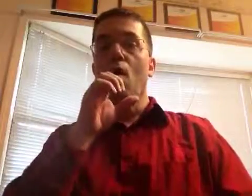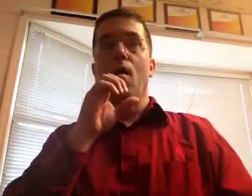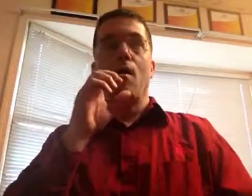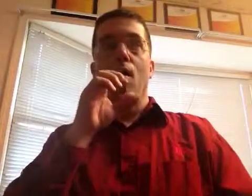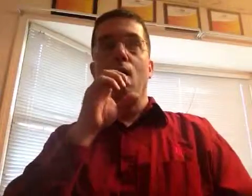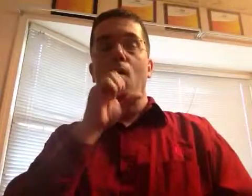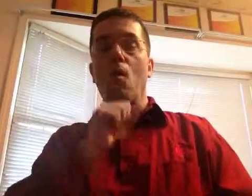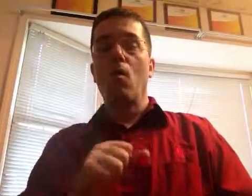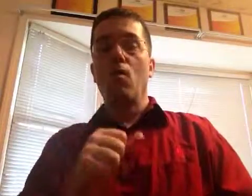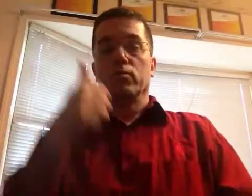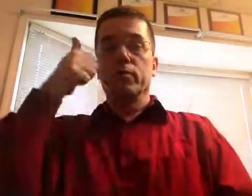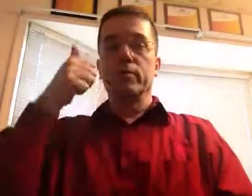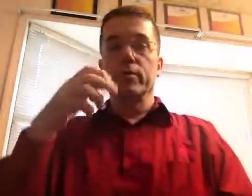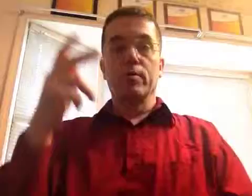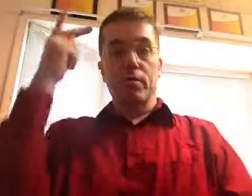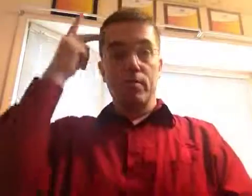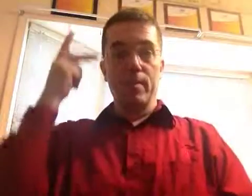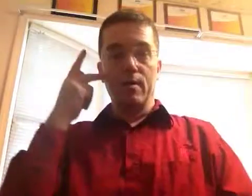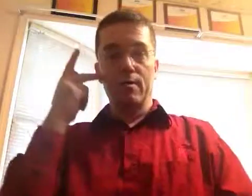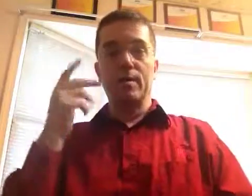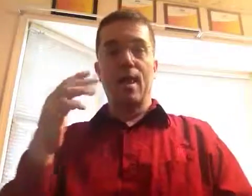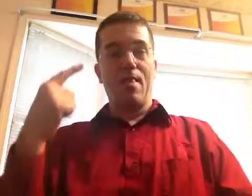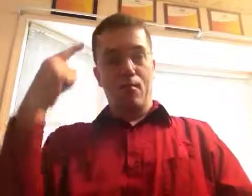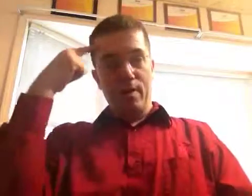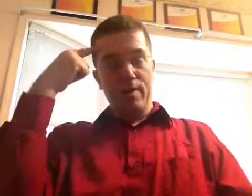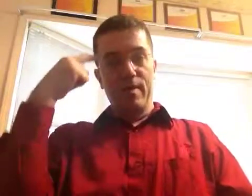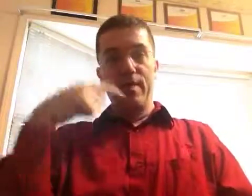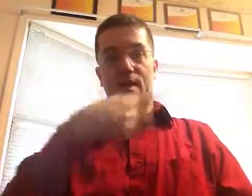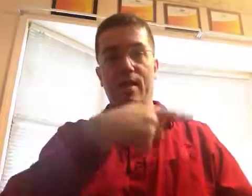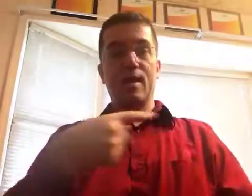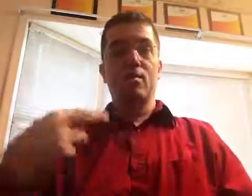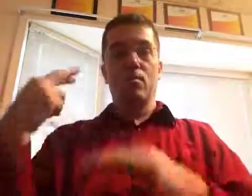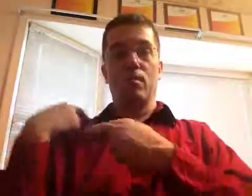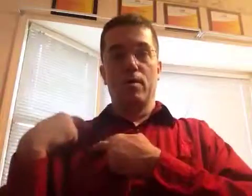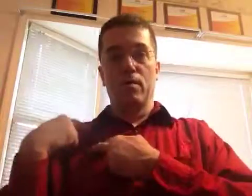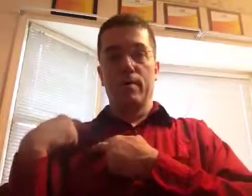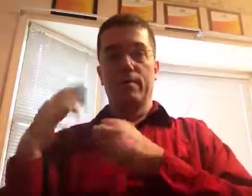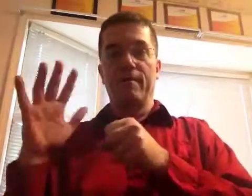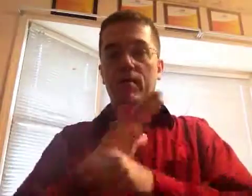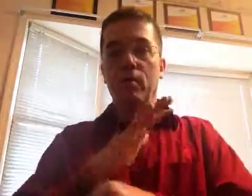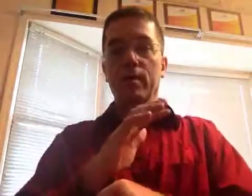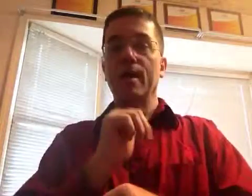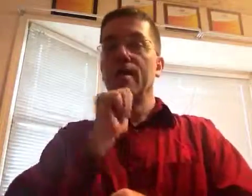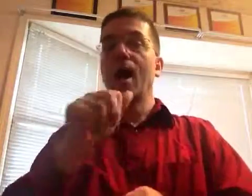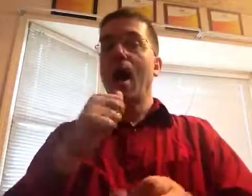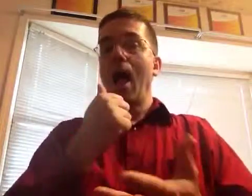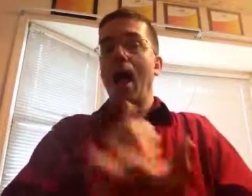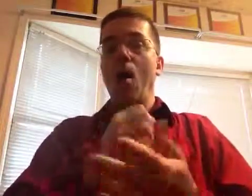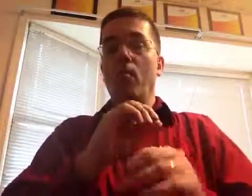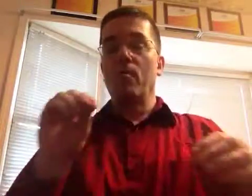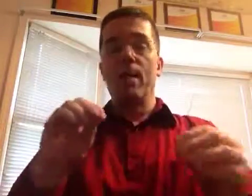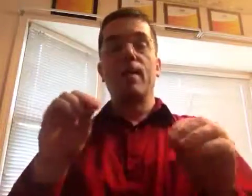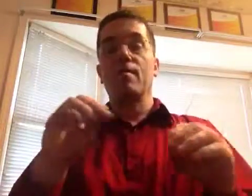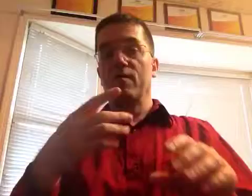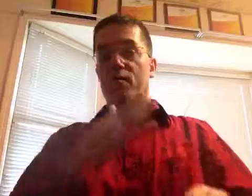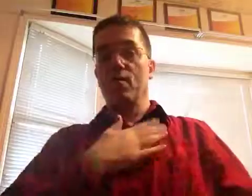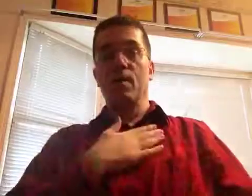like he should be responsible, and if he makes his life now, he should go on with it. He shouldn't, we shouldn't be